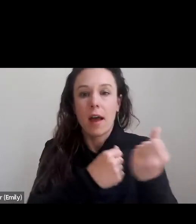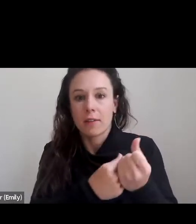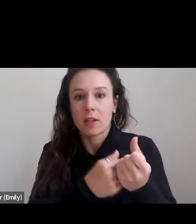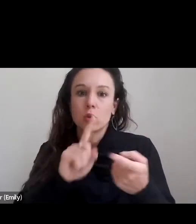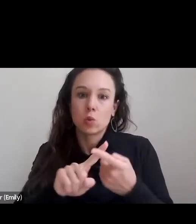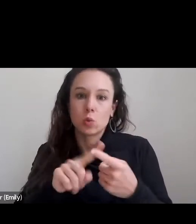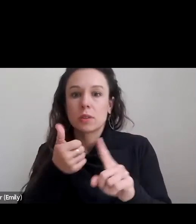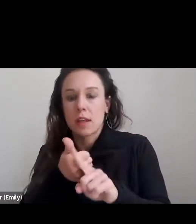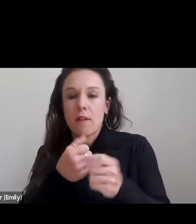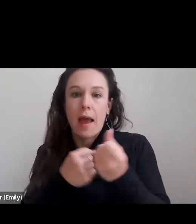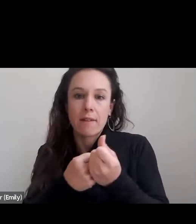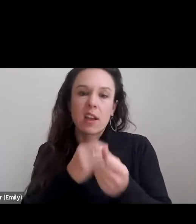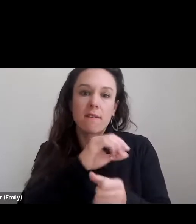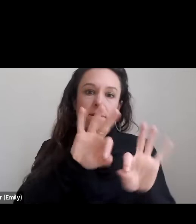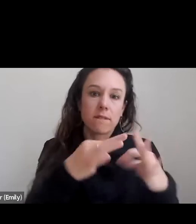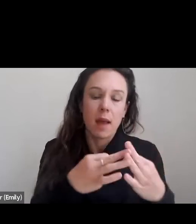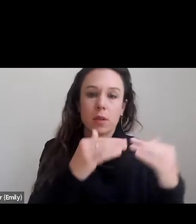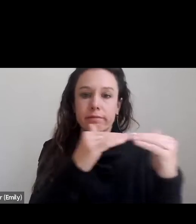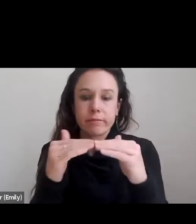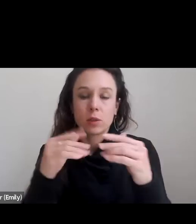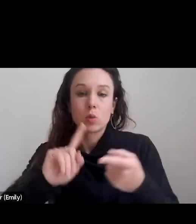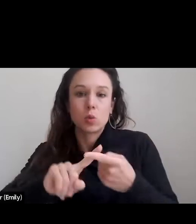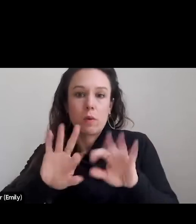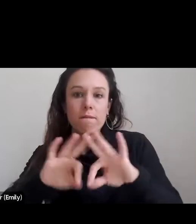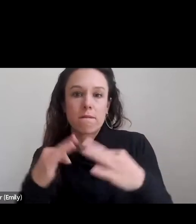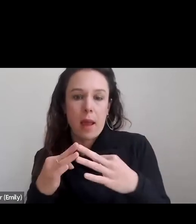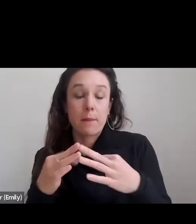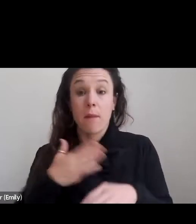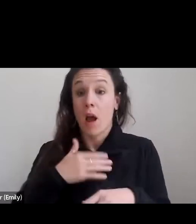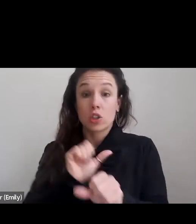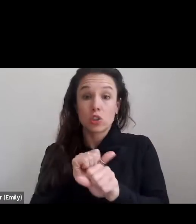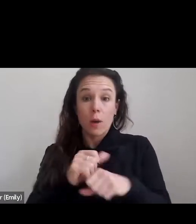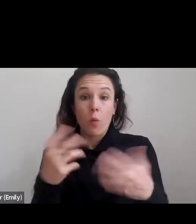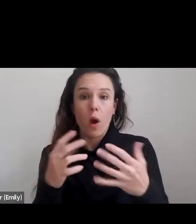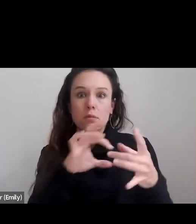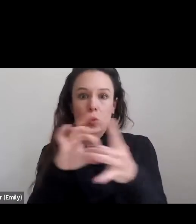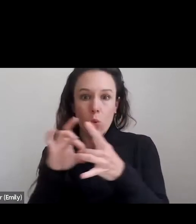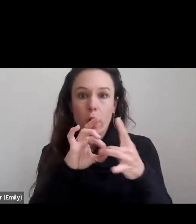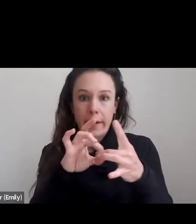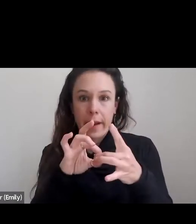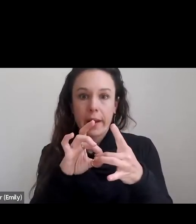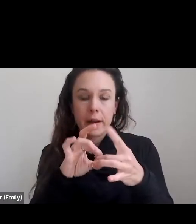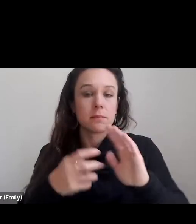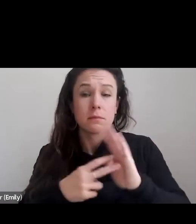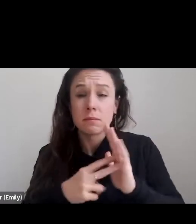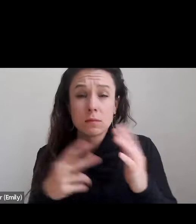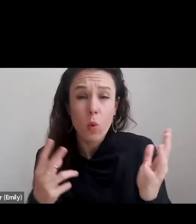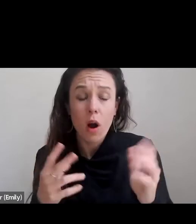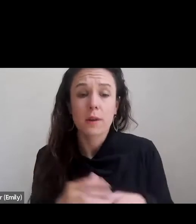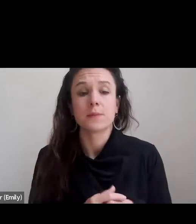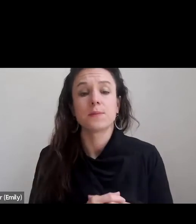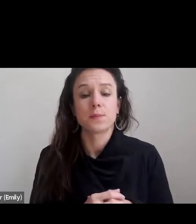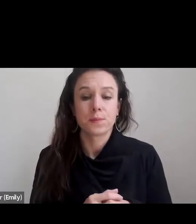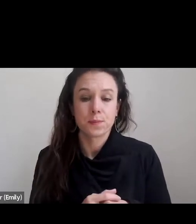family. And my job was to coordinate that, which meant helping